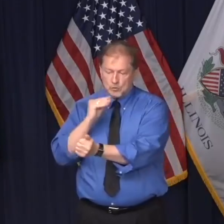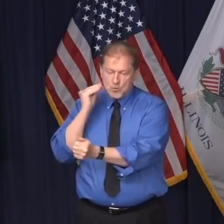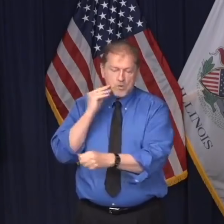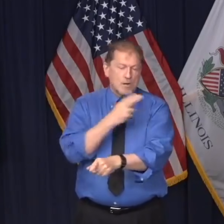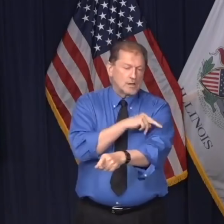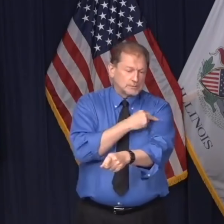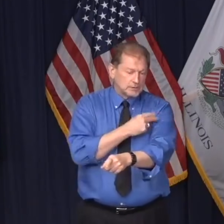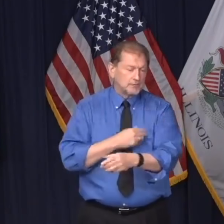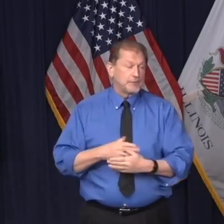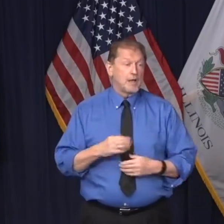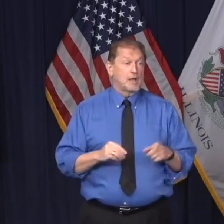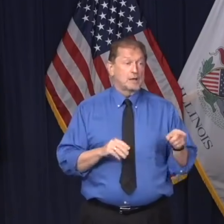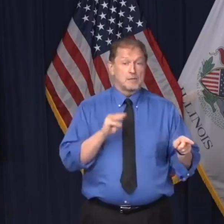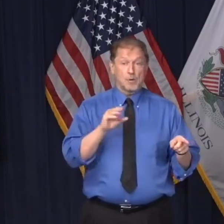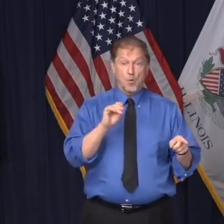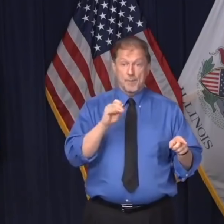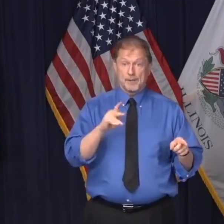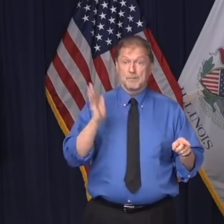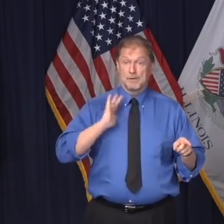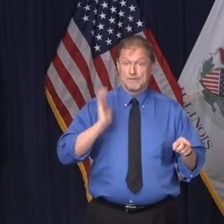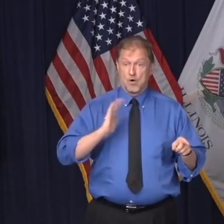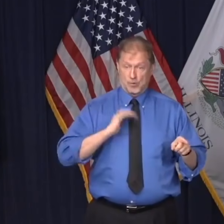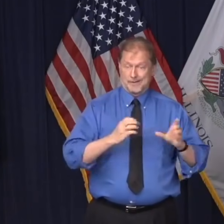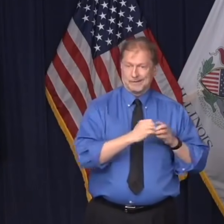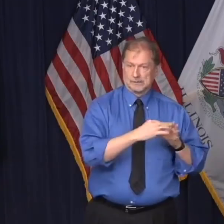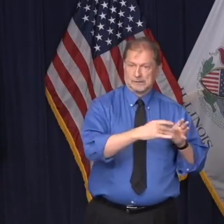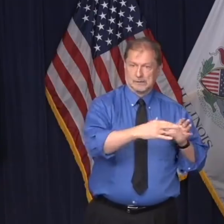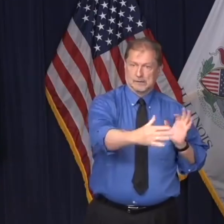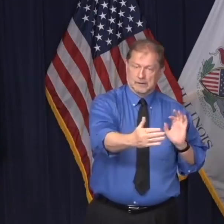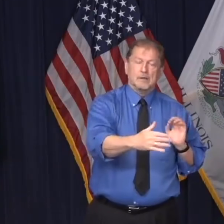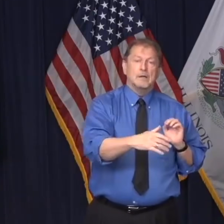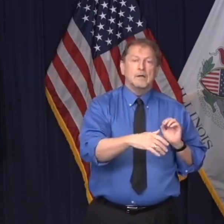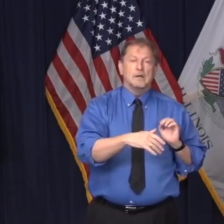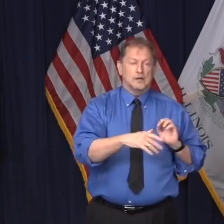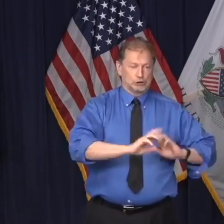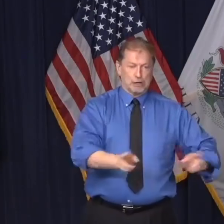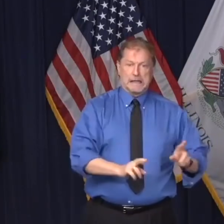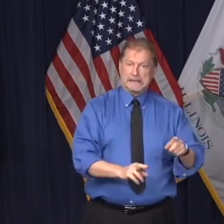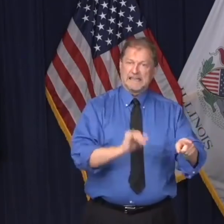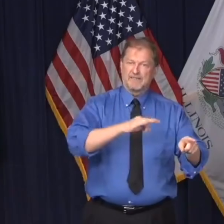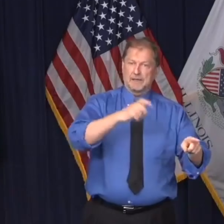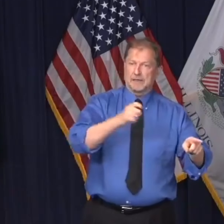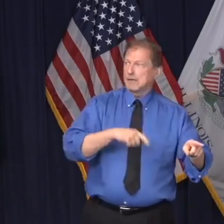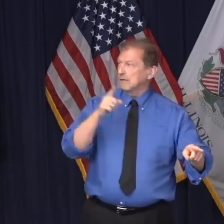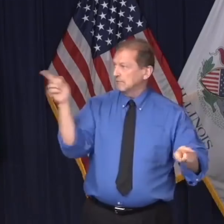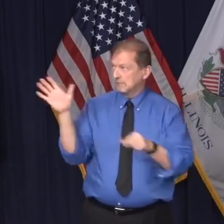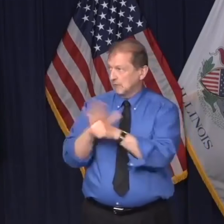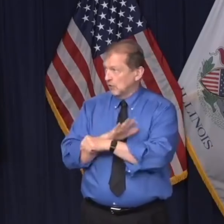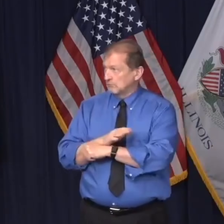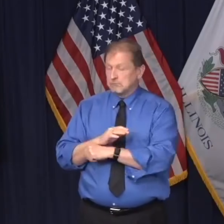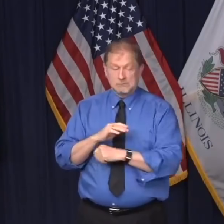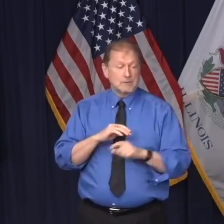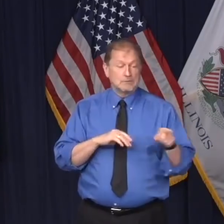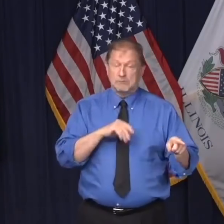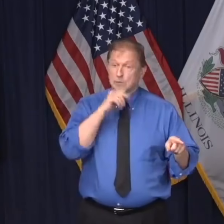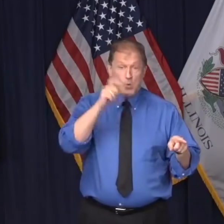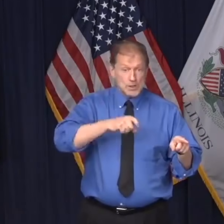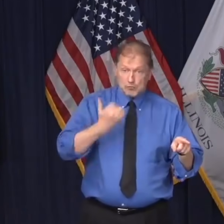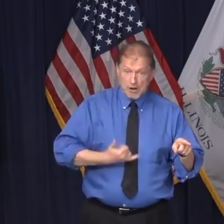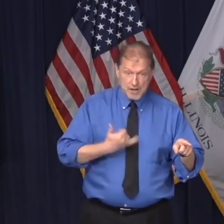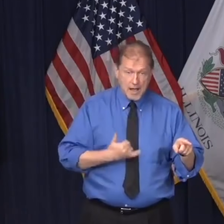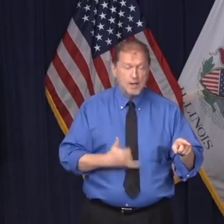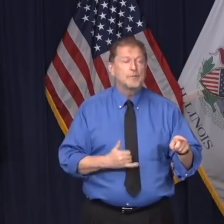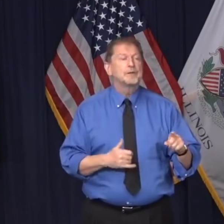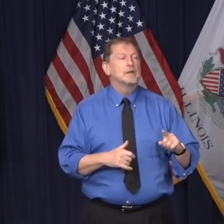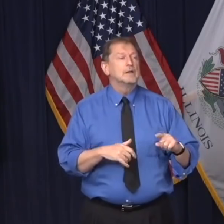down many of the beds that, for the time being, the facility is there to be used, but the idea of staffing all